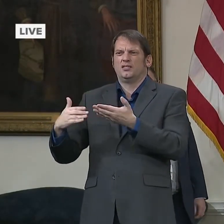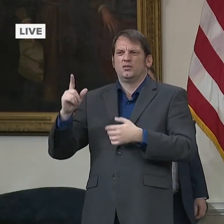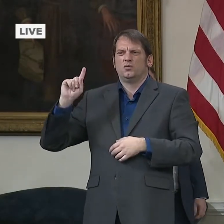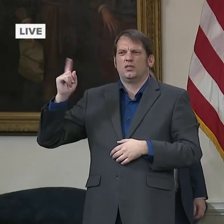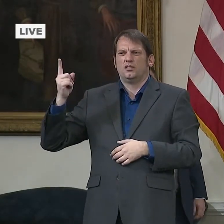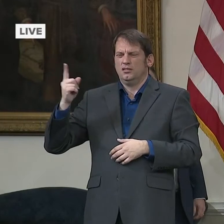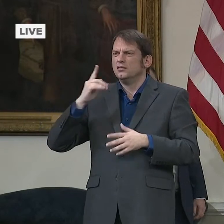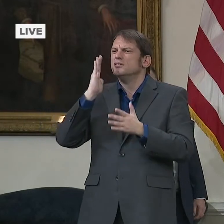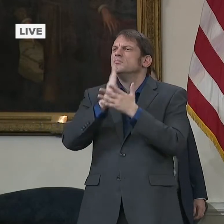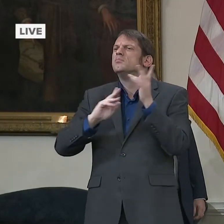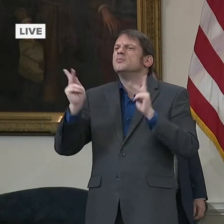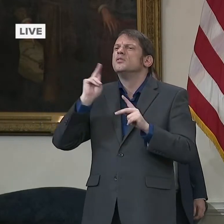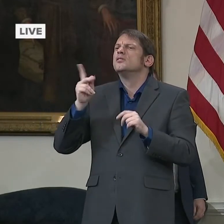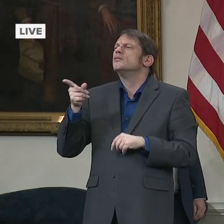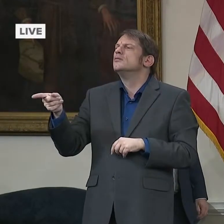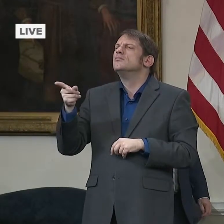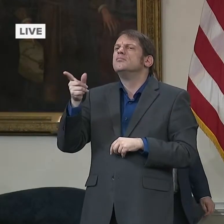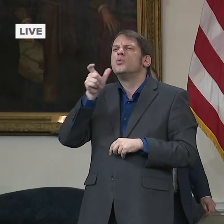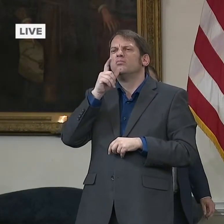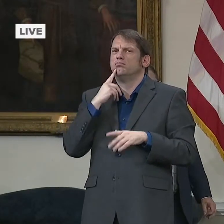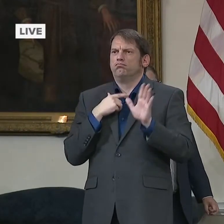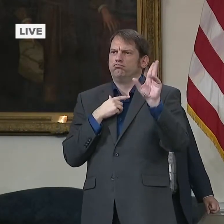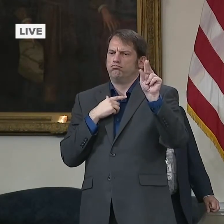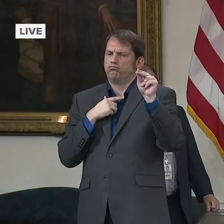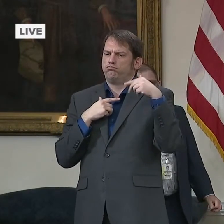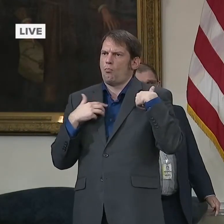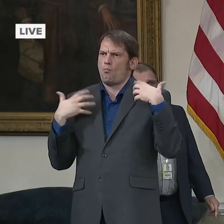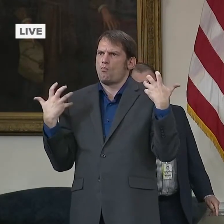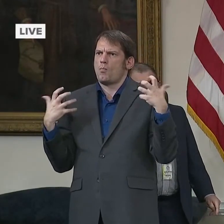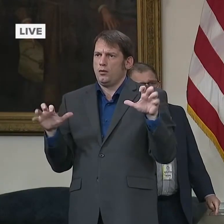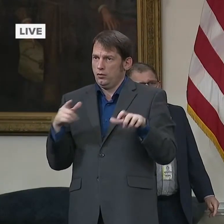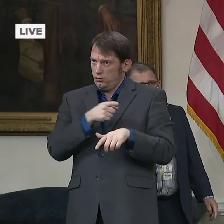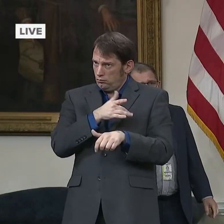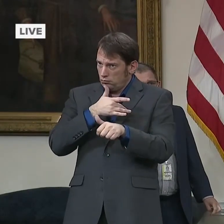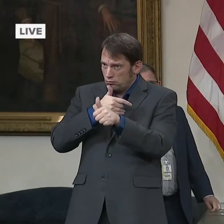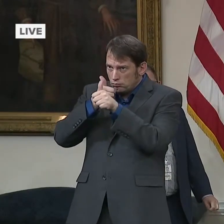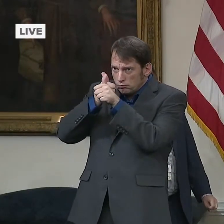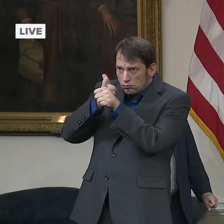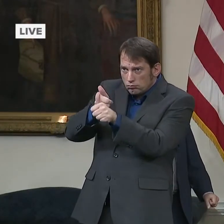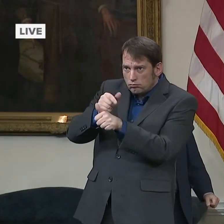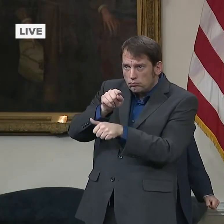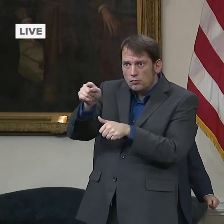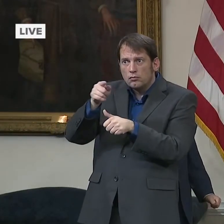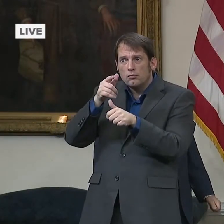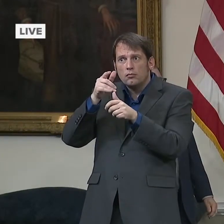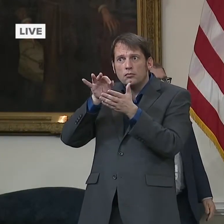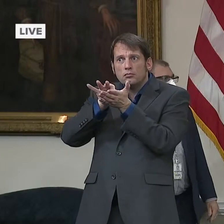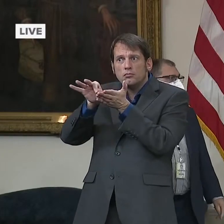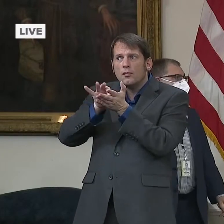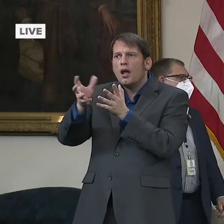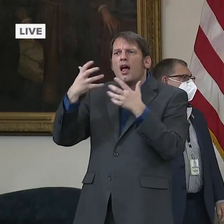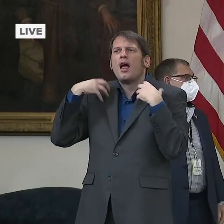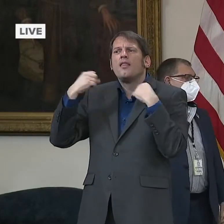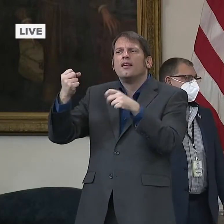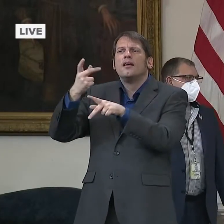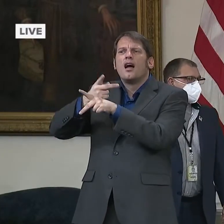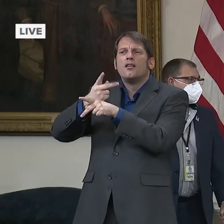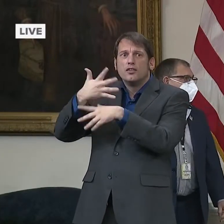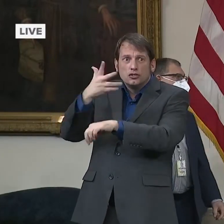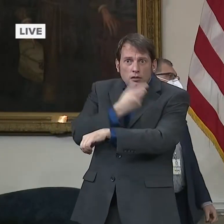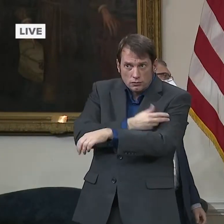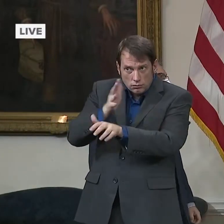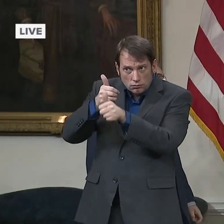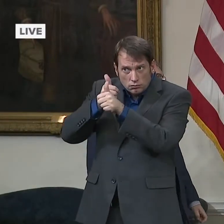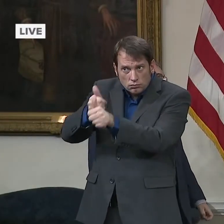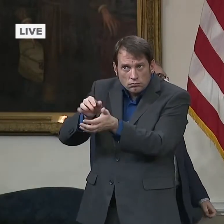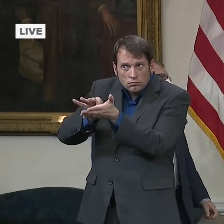state tracking healthcare workers who aren't getting the vaccine, and are those numbers high enough that they concern you? I think maybe, I don't know,